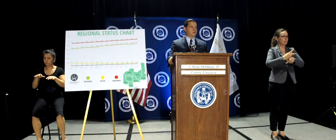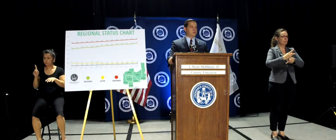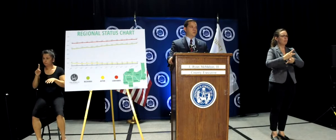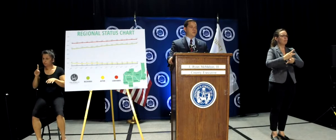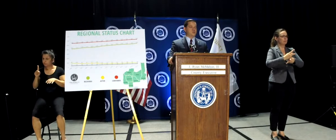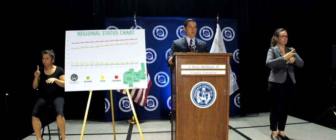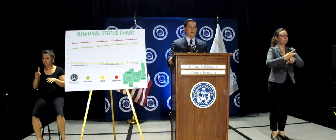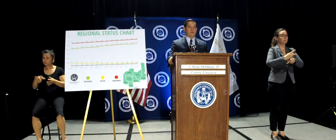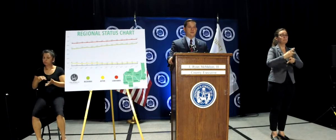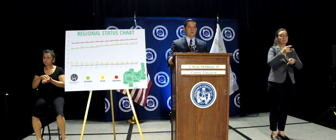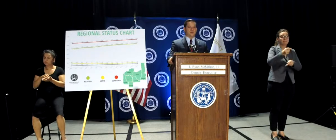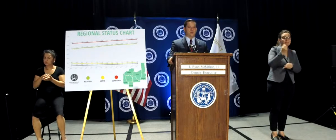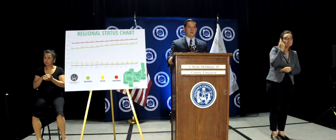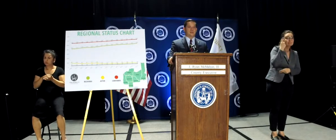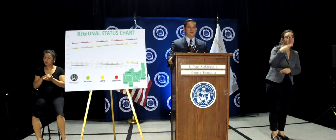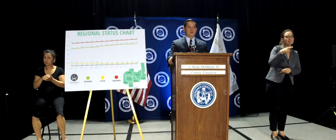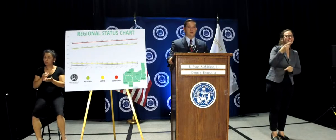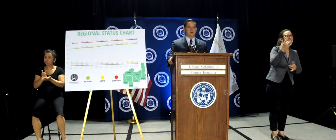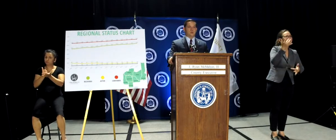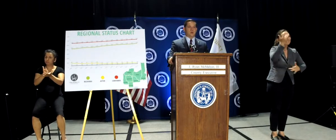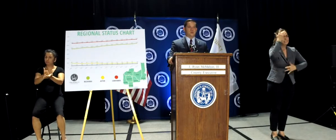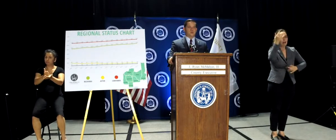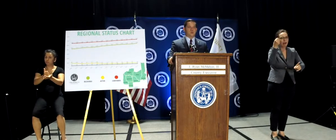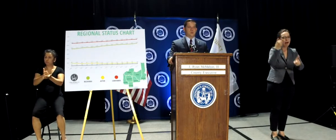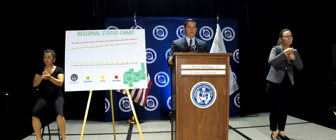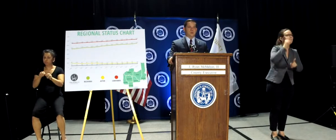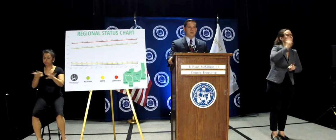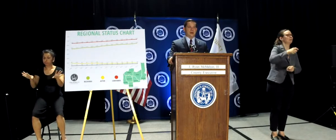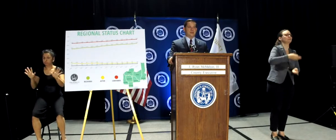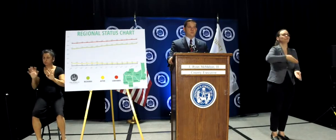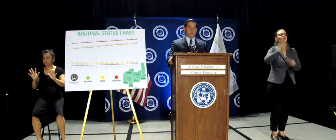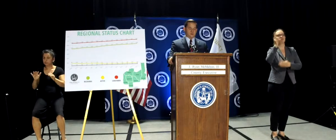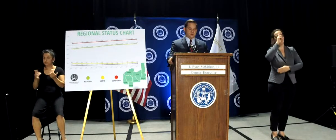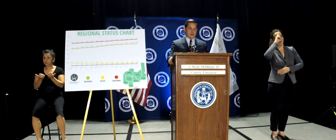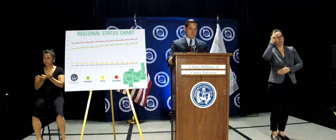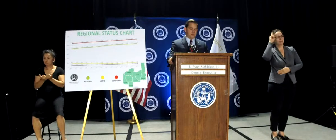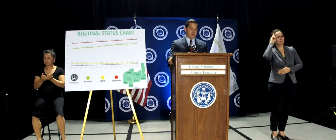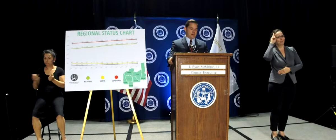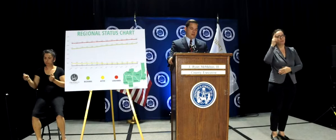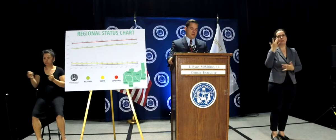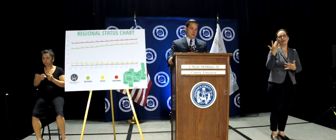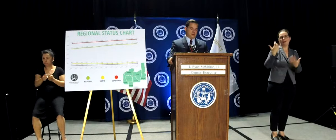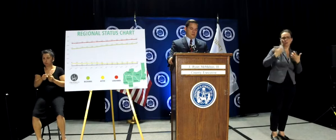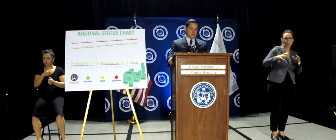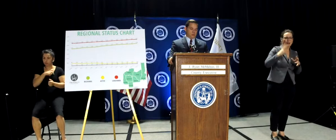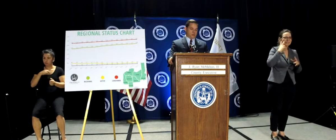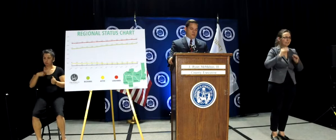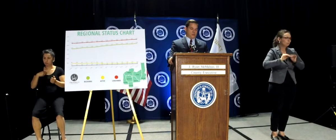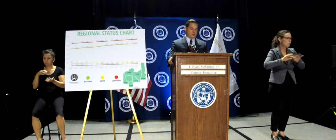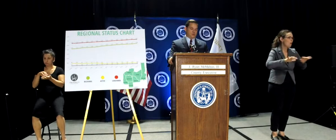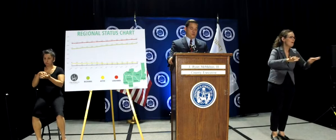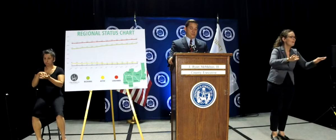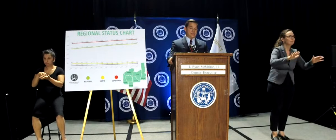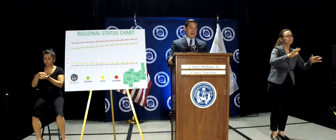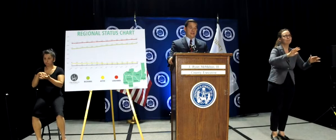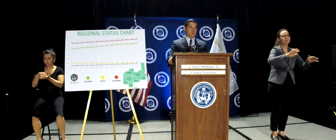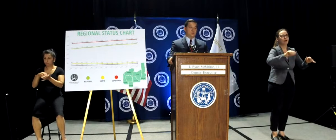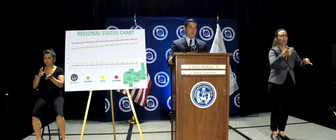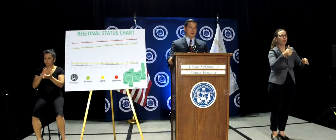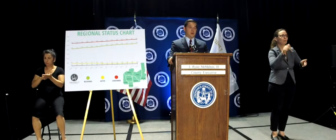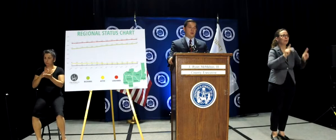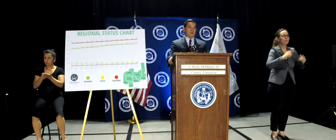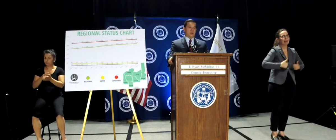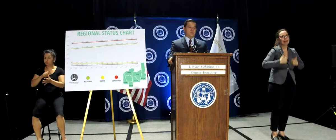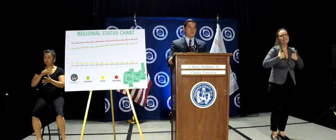and to avoid spreading it to other residents was to be in the hospital. This does not mean that these 27 individuals need